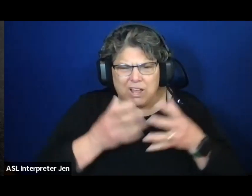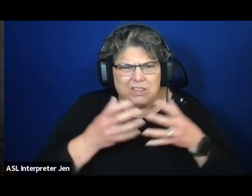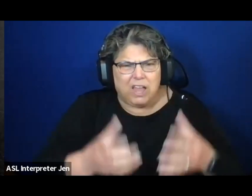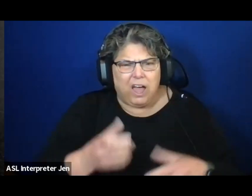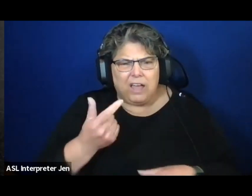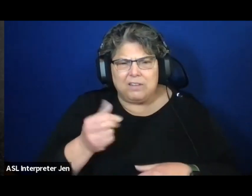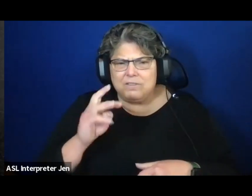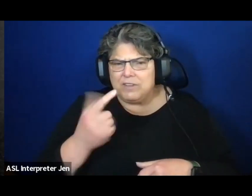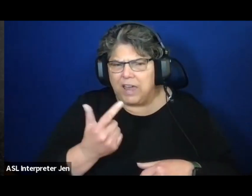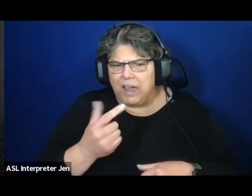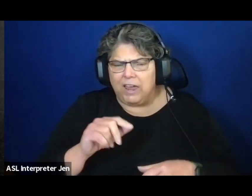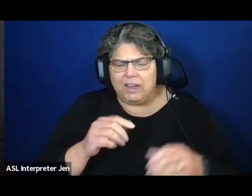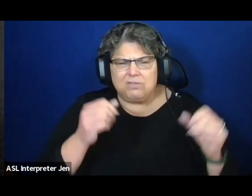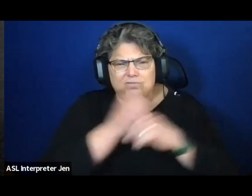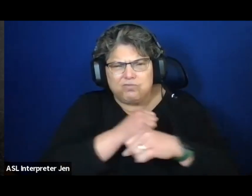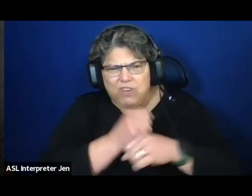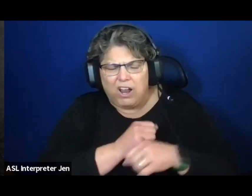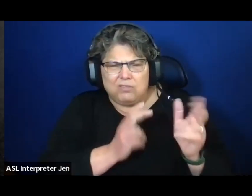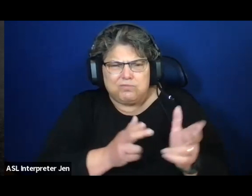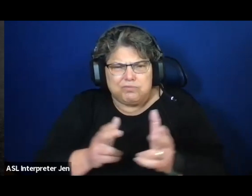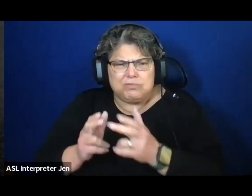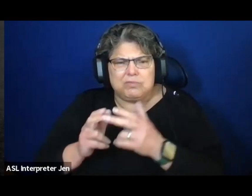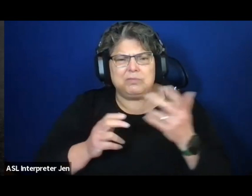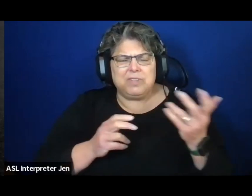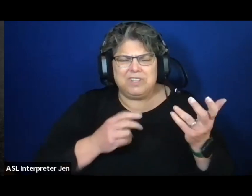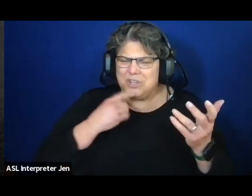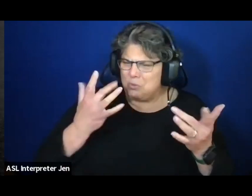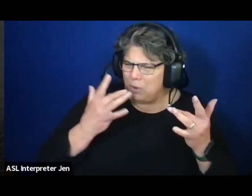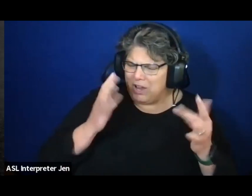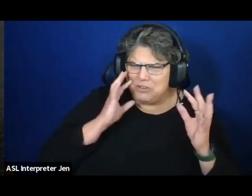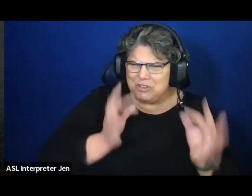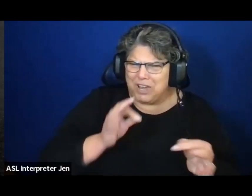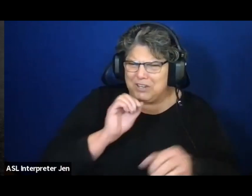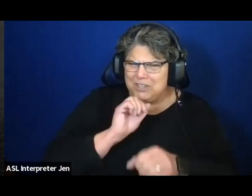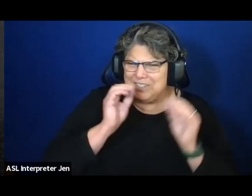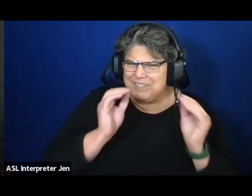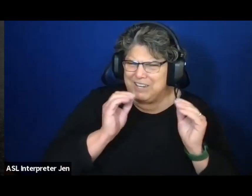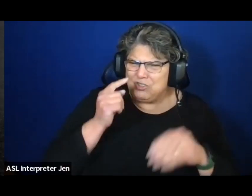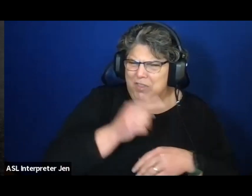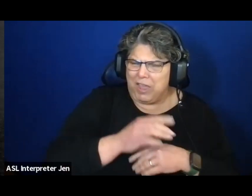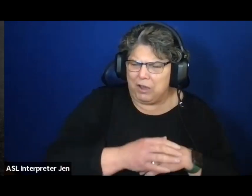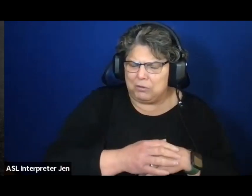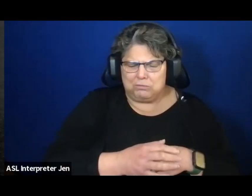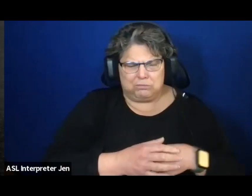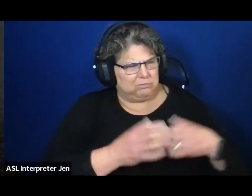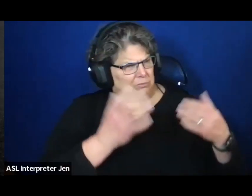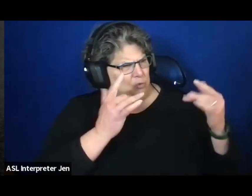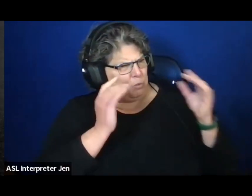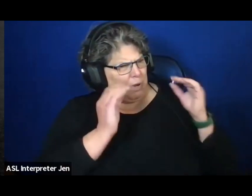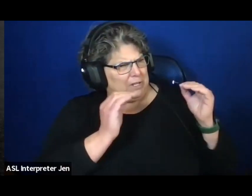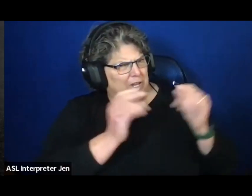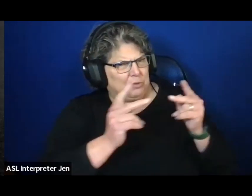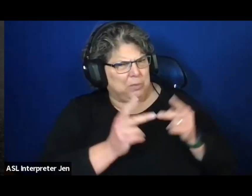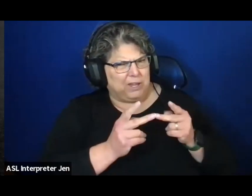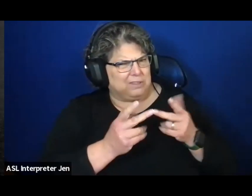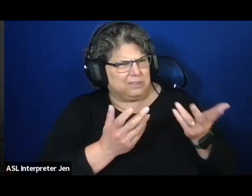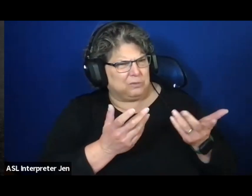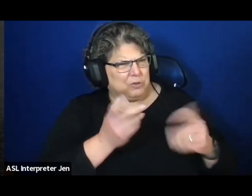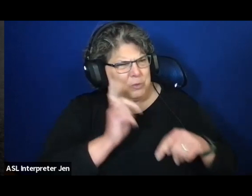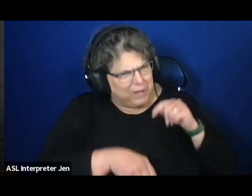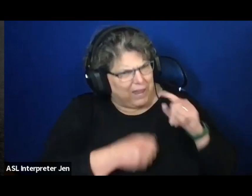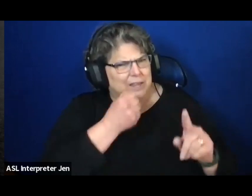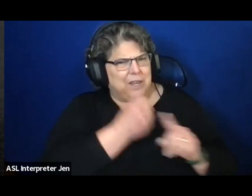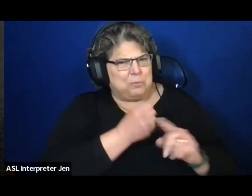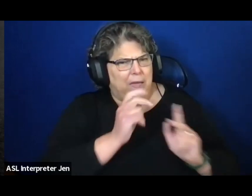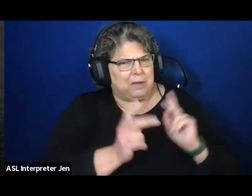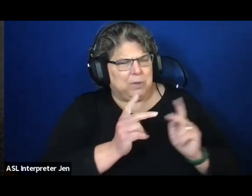to teach there, he said in quintessentially George fashion, "Why teach in a place where you can't be impactful?